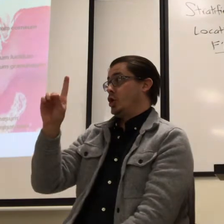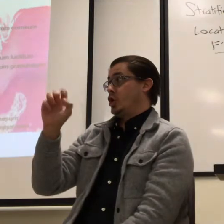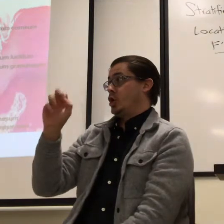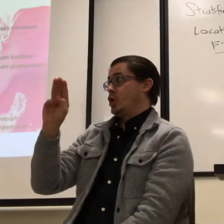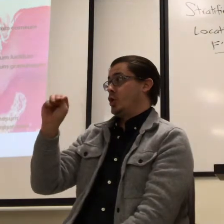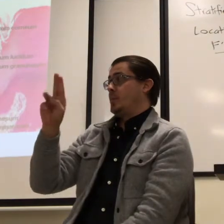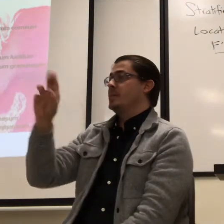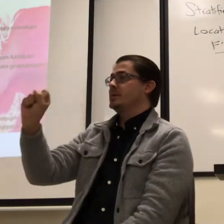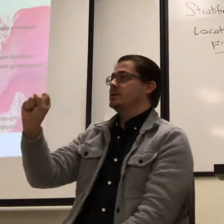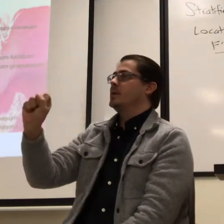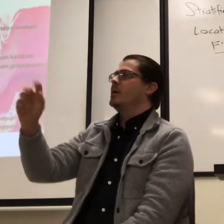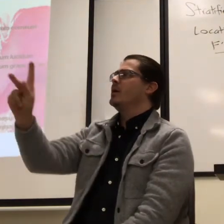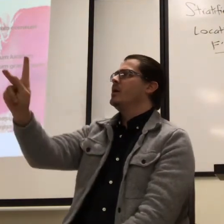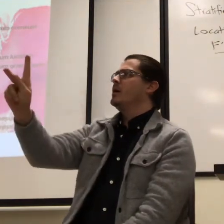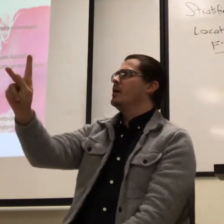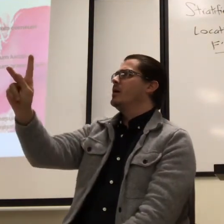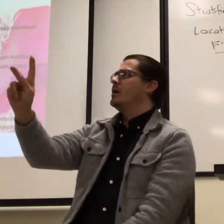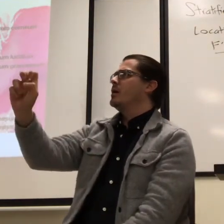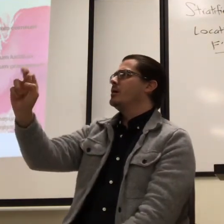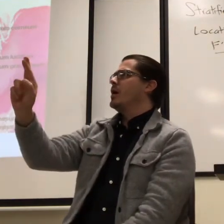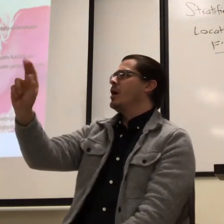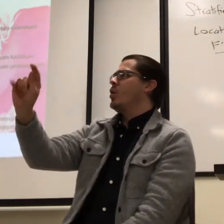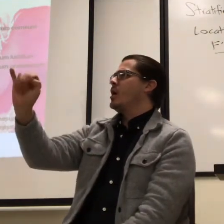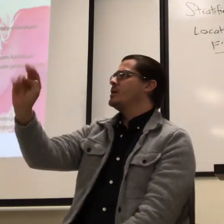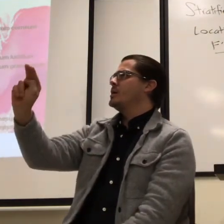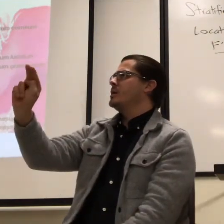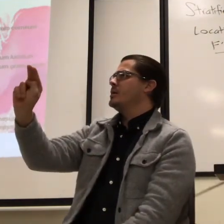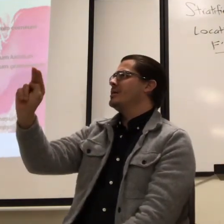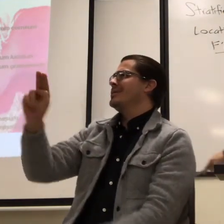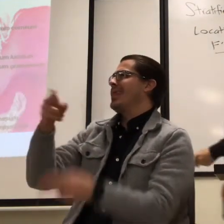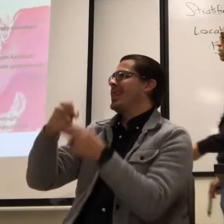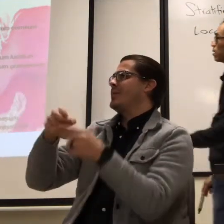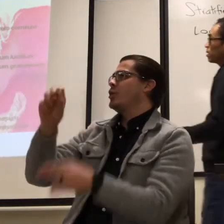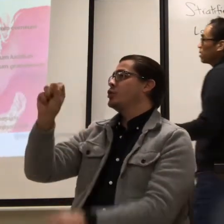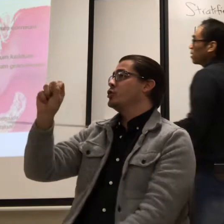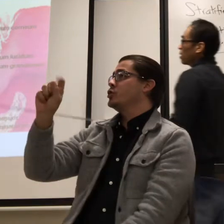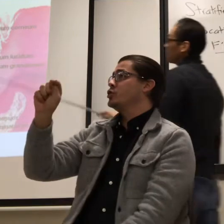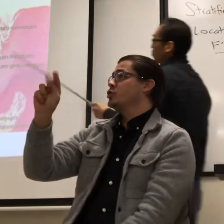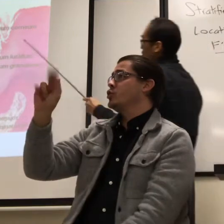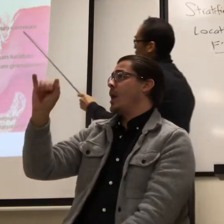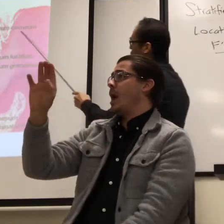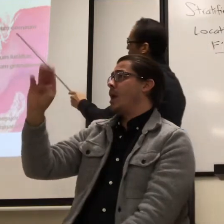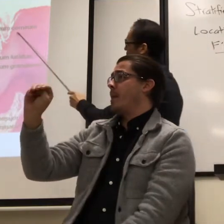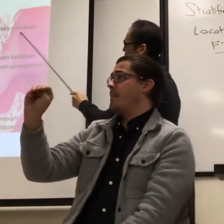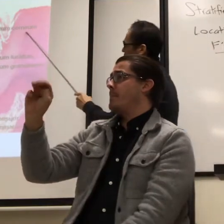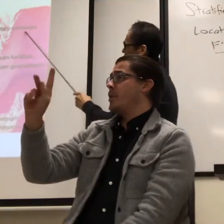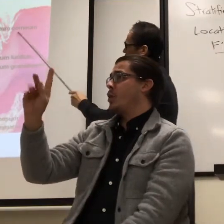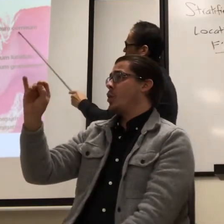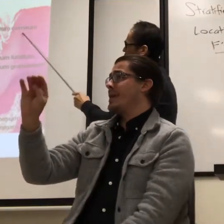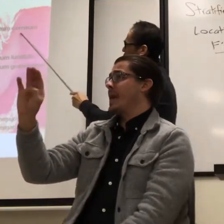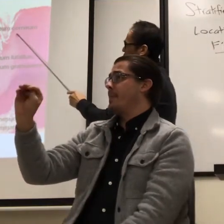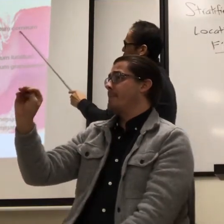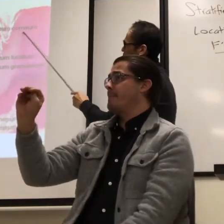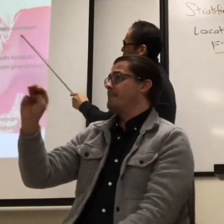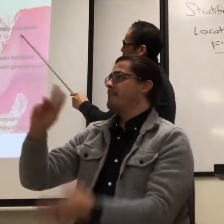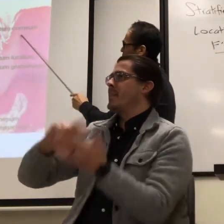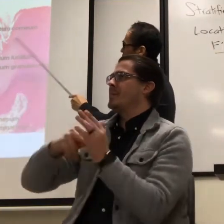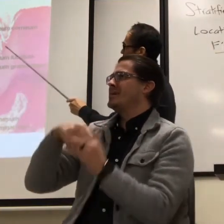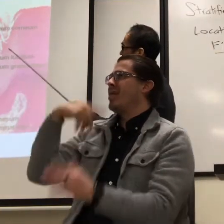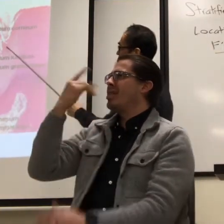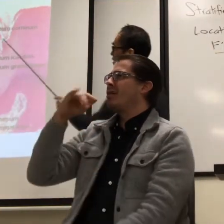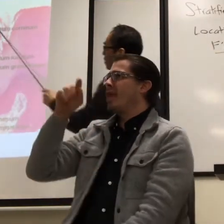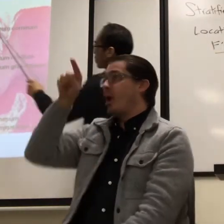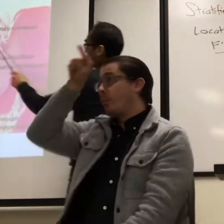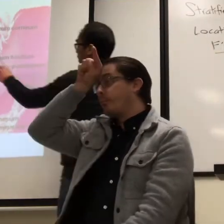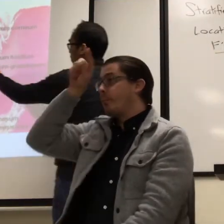The keratin part on this slide is labeled stratum corneum, which is a word that means horn-shaped,